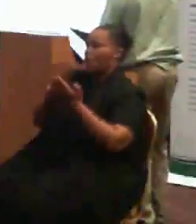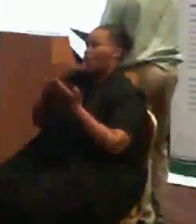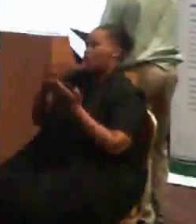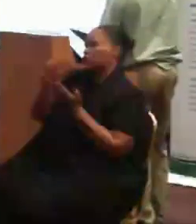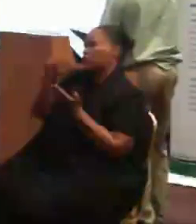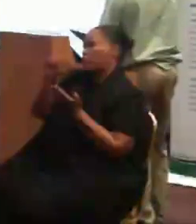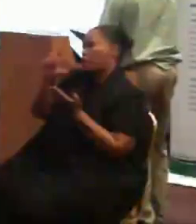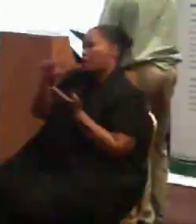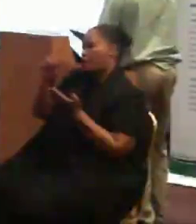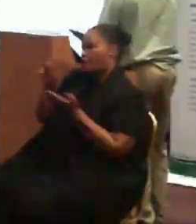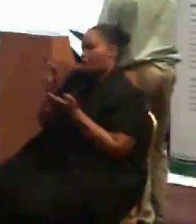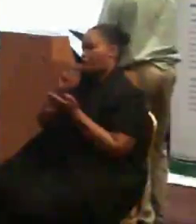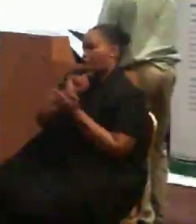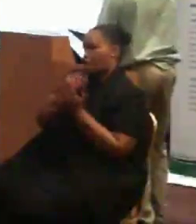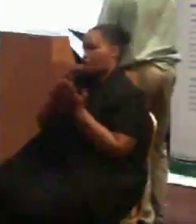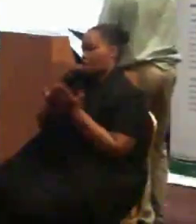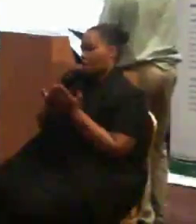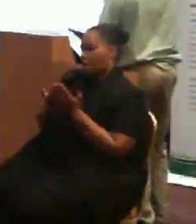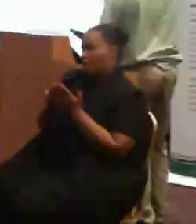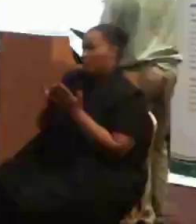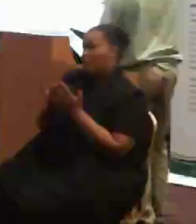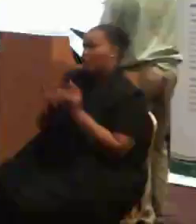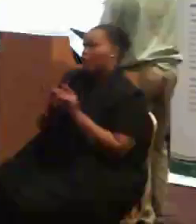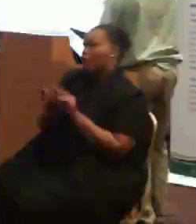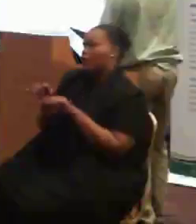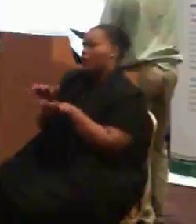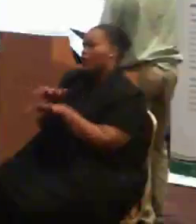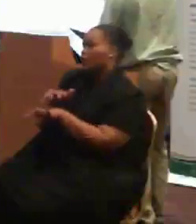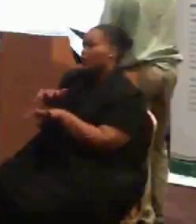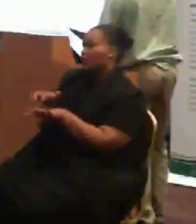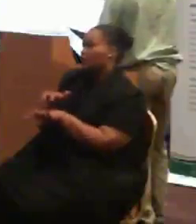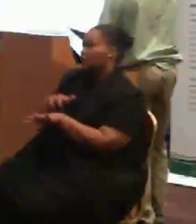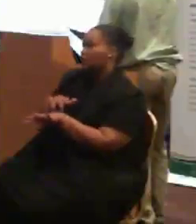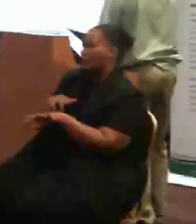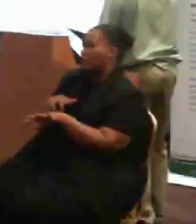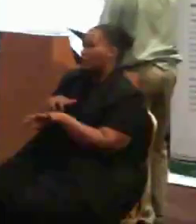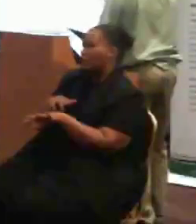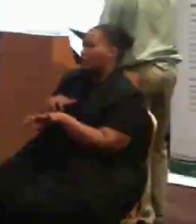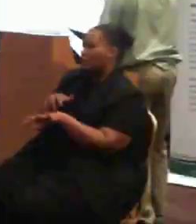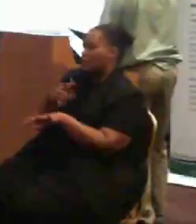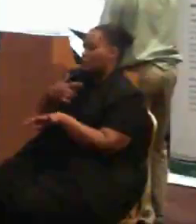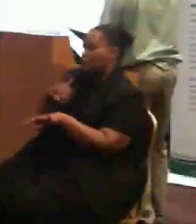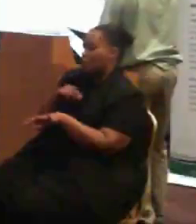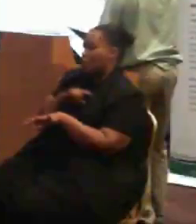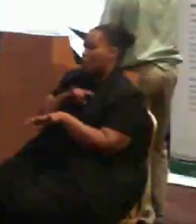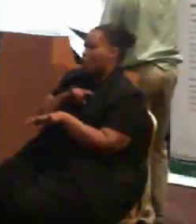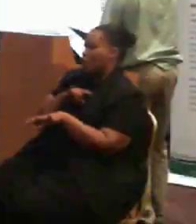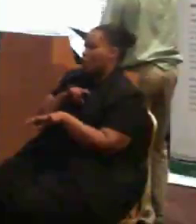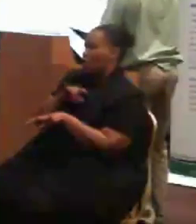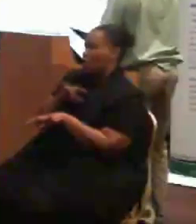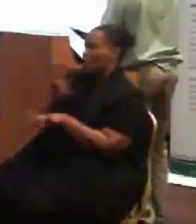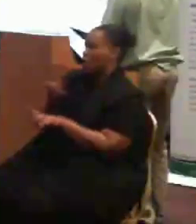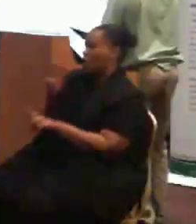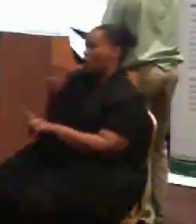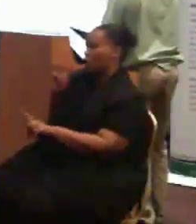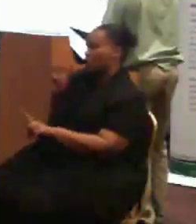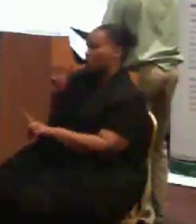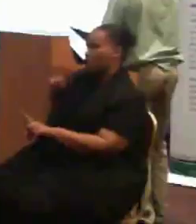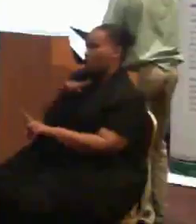in the municipality networks, but agriculture is left behind due to legislation. Furthermore,